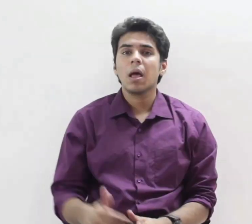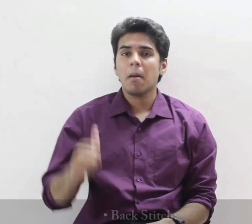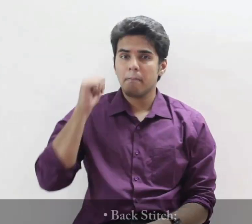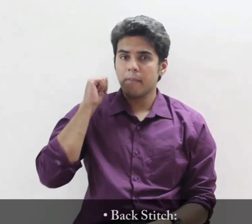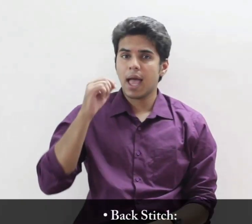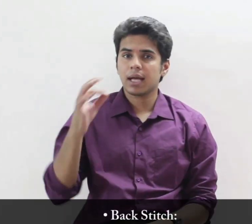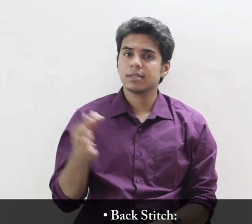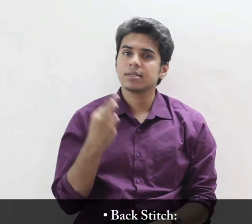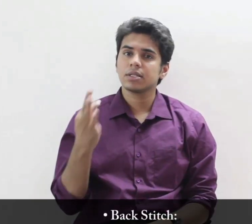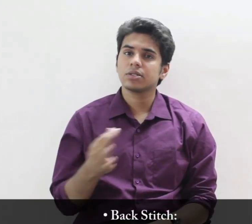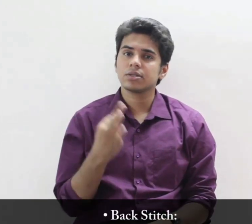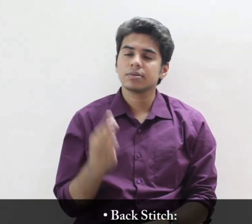Back stitch.